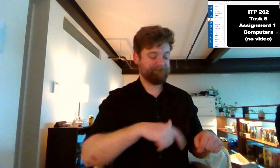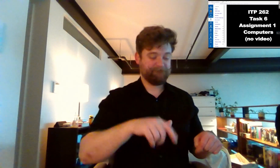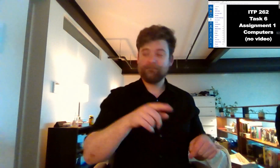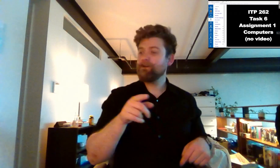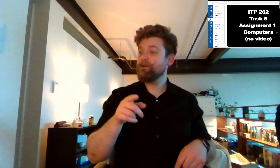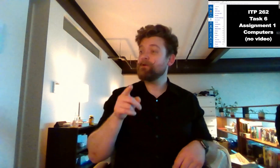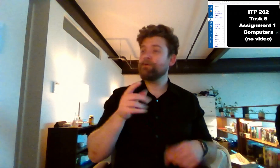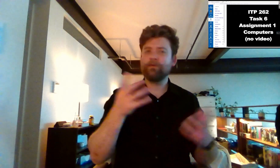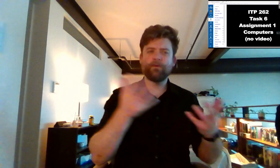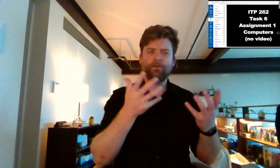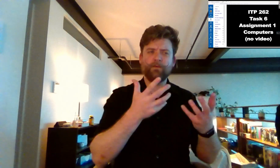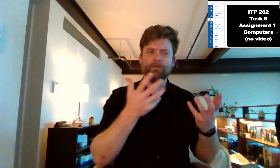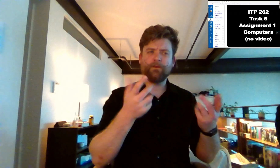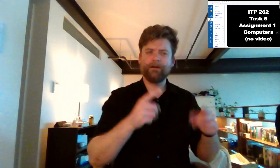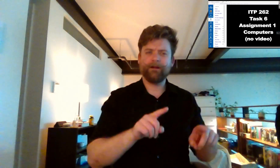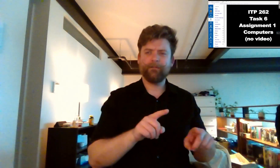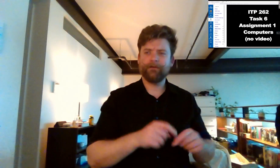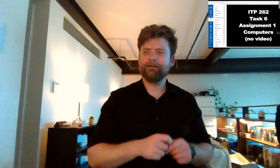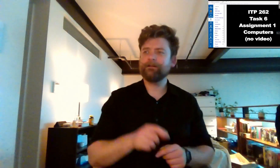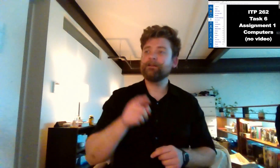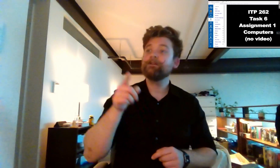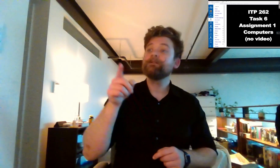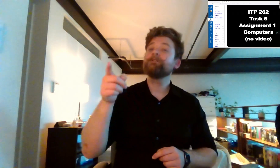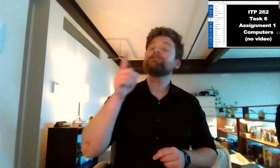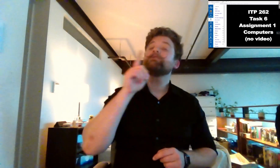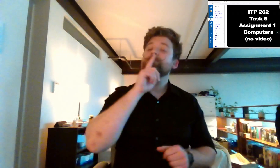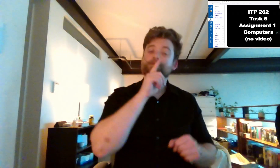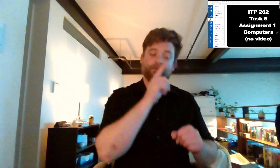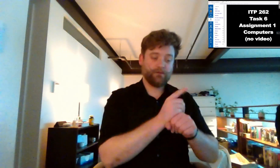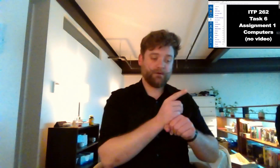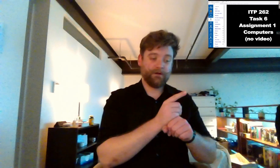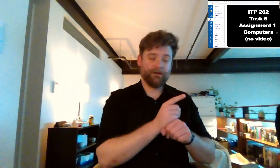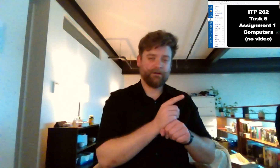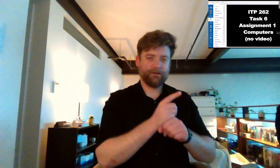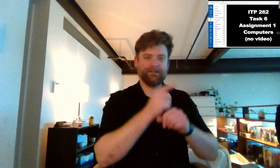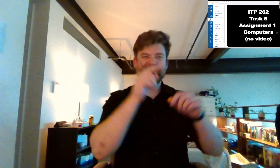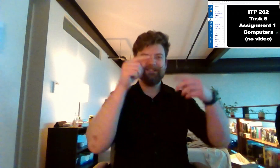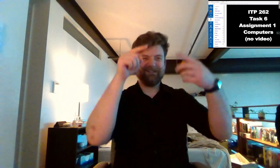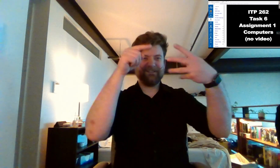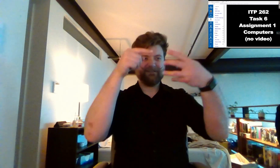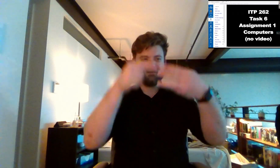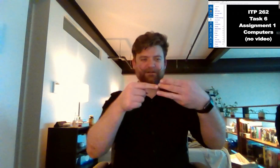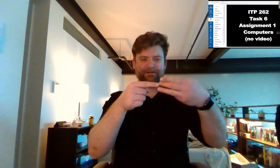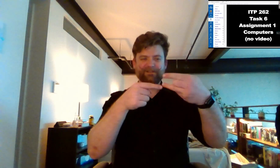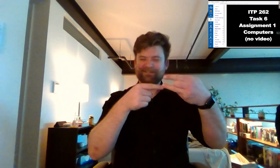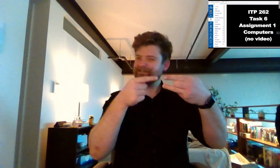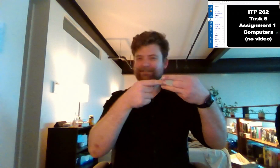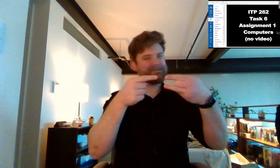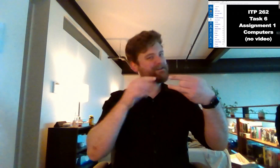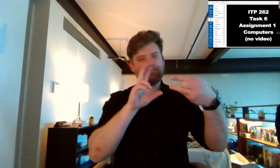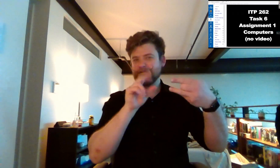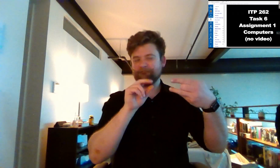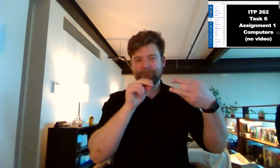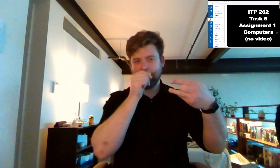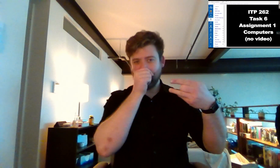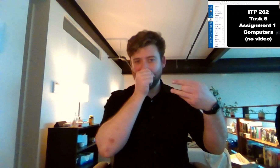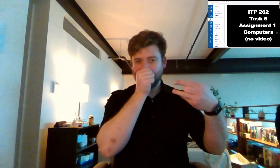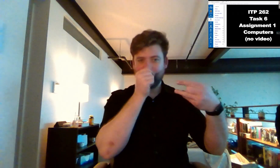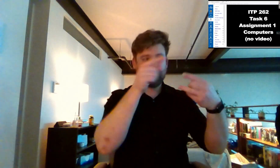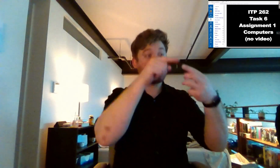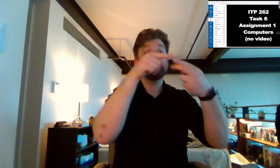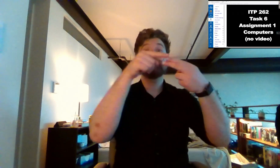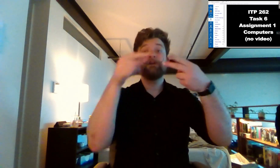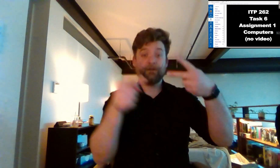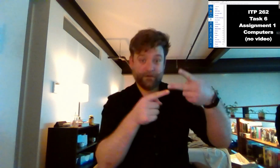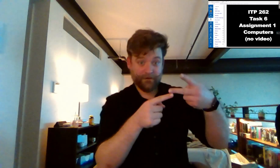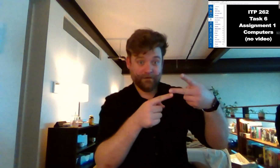We didn't skip a line. We created a blank line. It's not skipping a line. So there's nothing there, right? So you just go